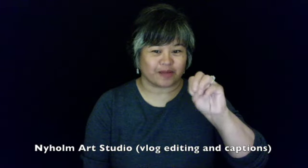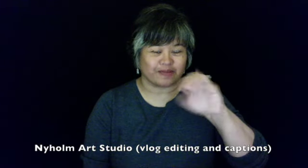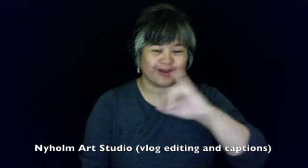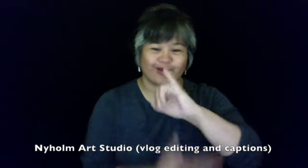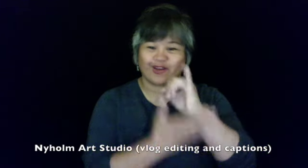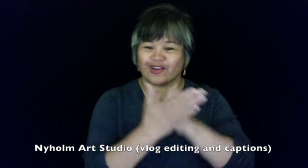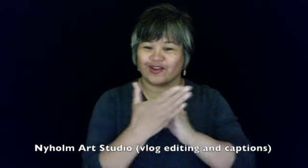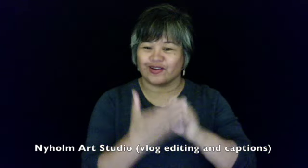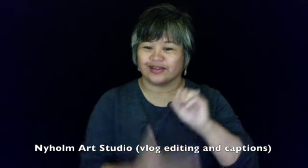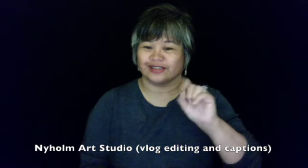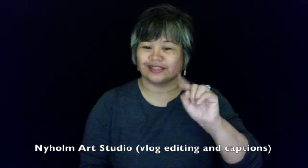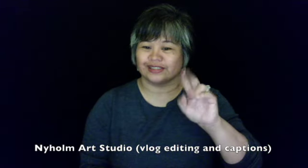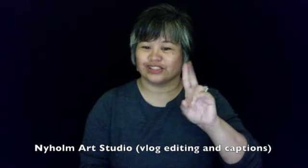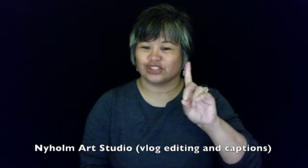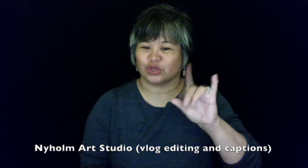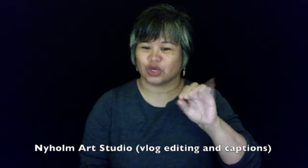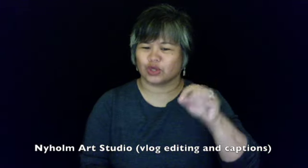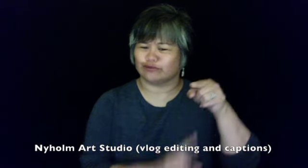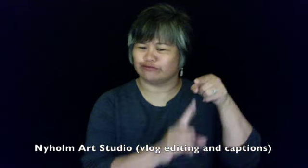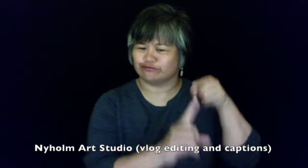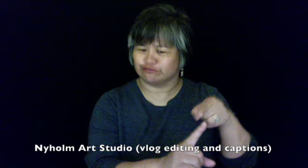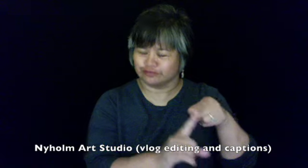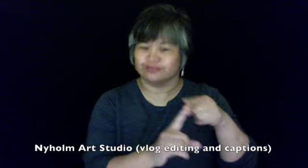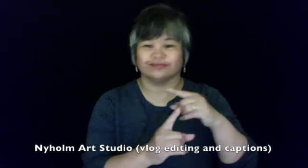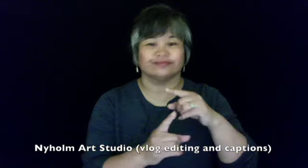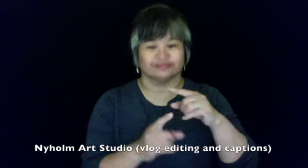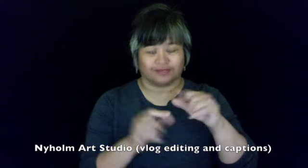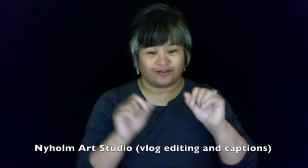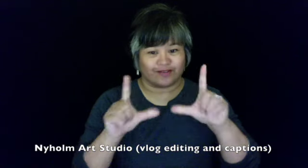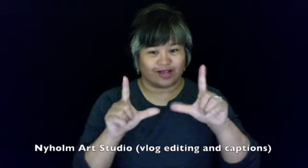Nihome Art Studio for our vlog editing and captions.